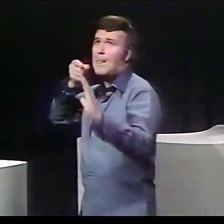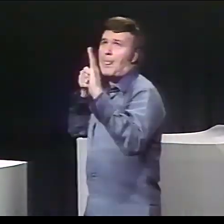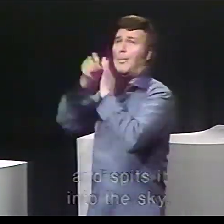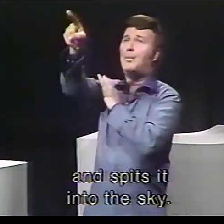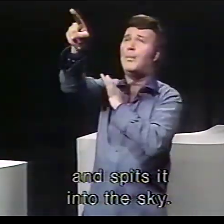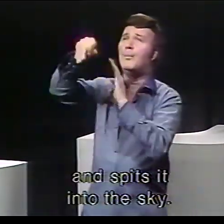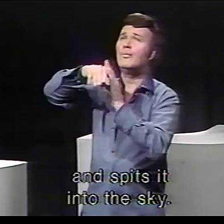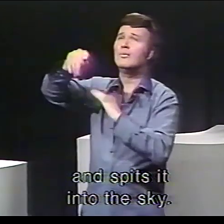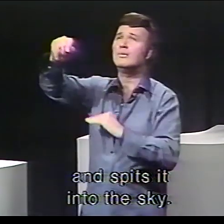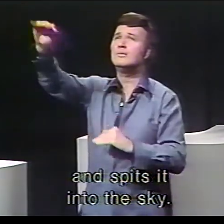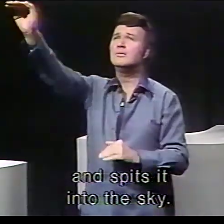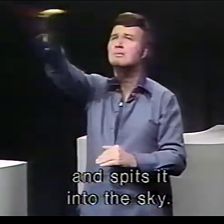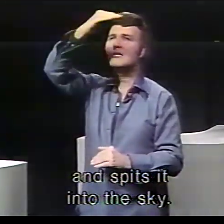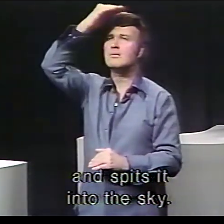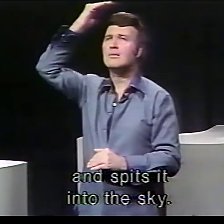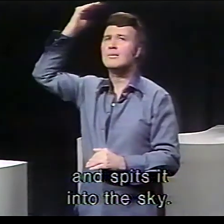and spits it into the sky.